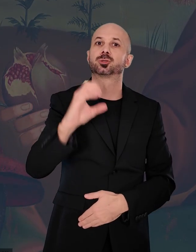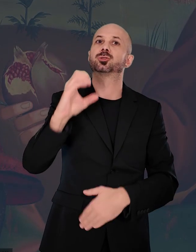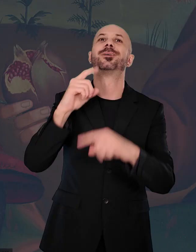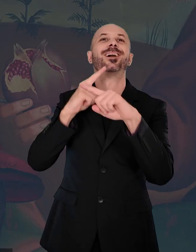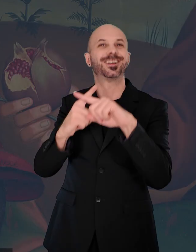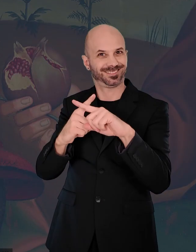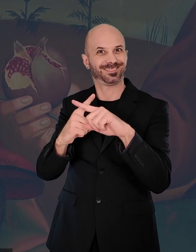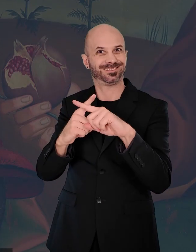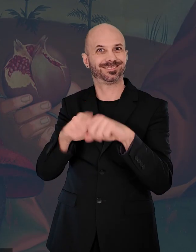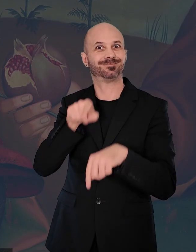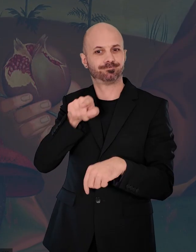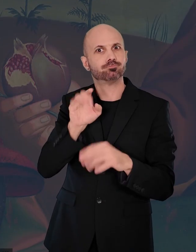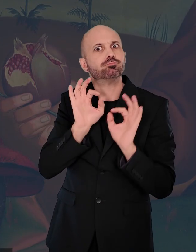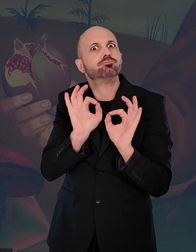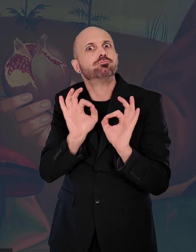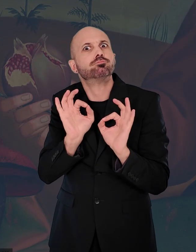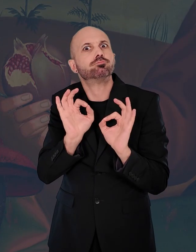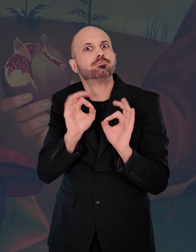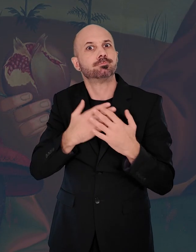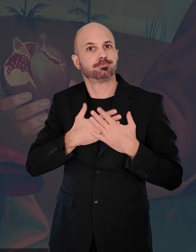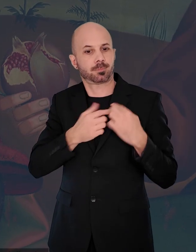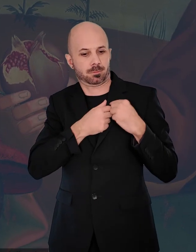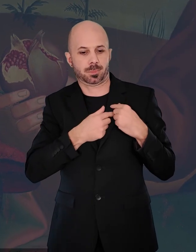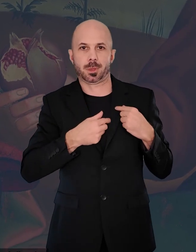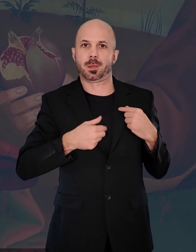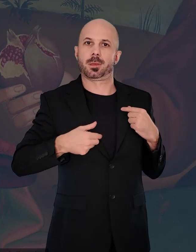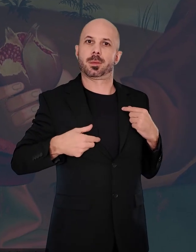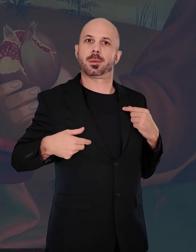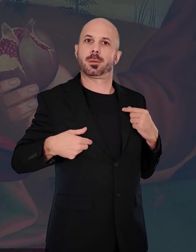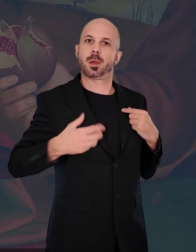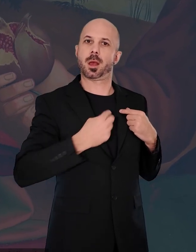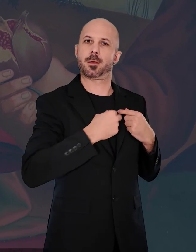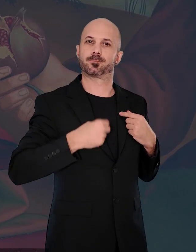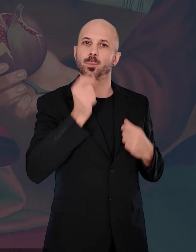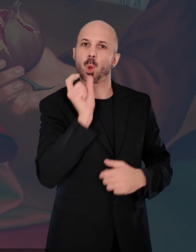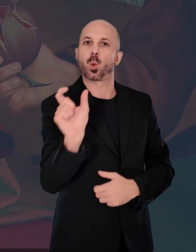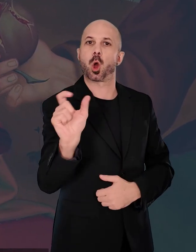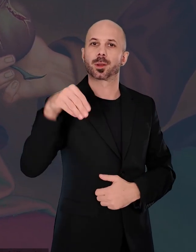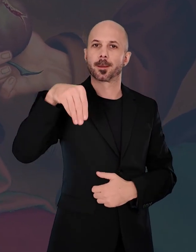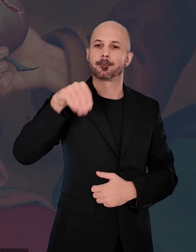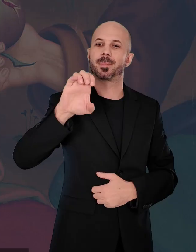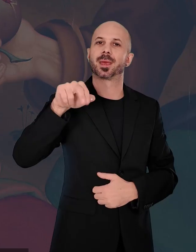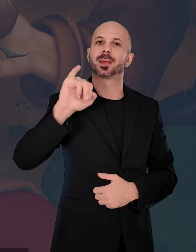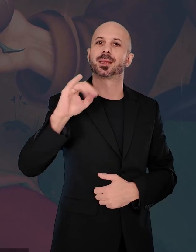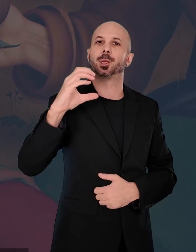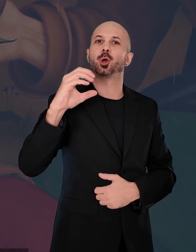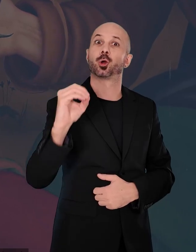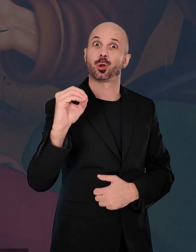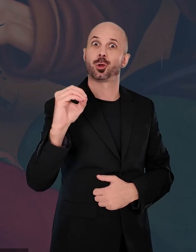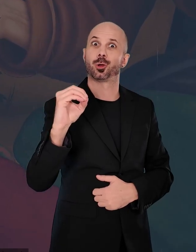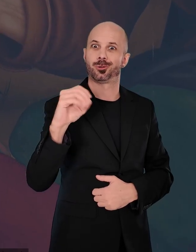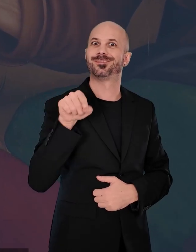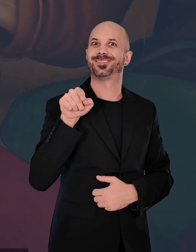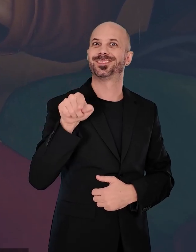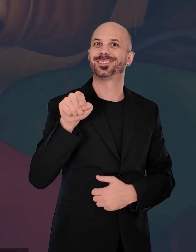by the inscription 1510 on the neckline of the dress of the Virgin, and